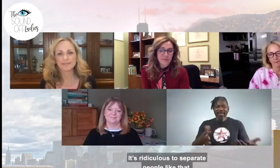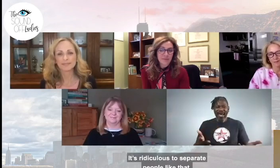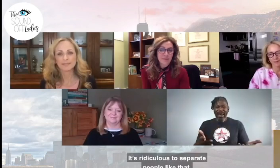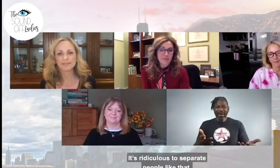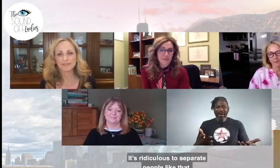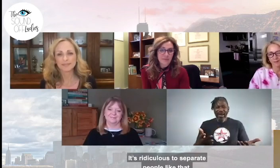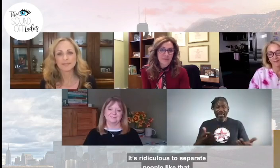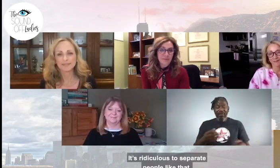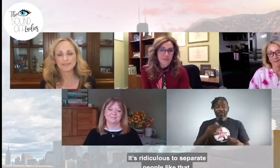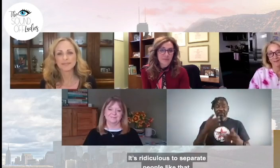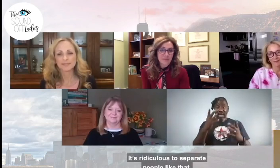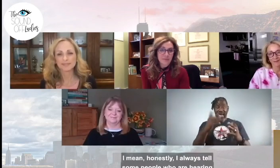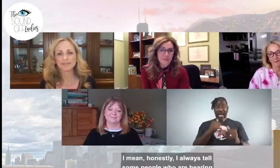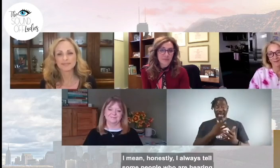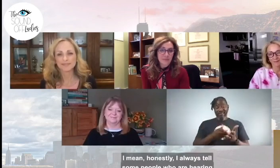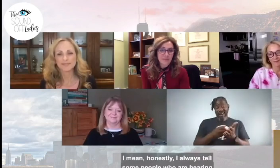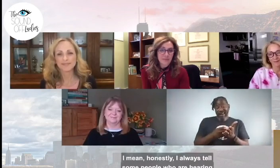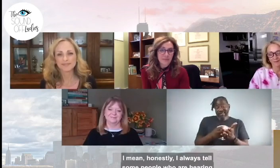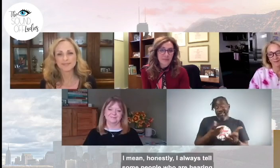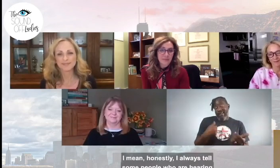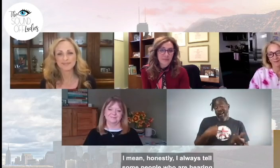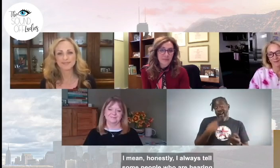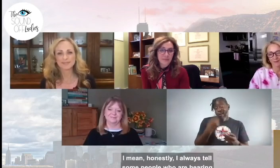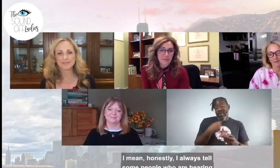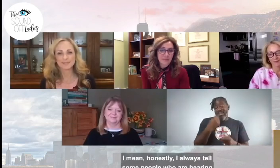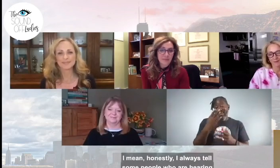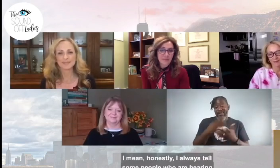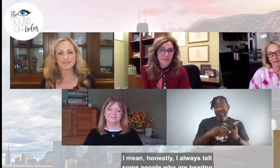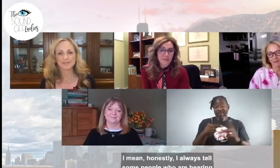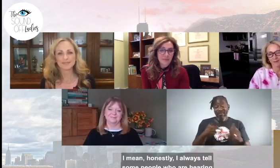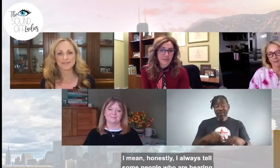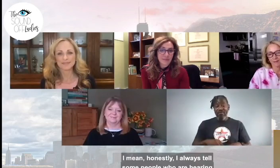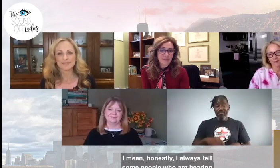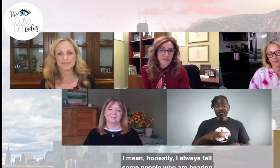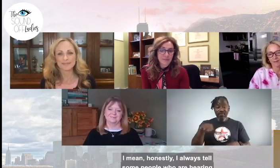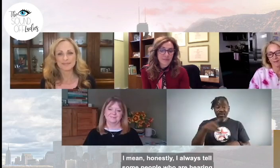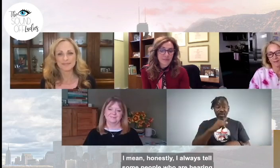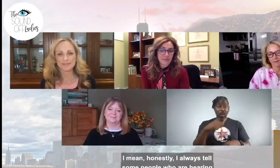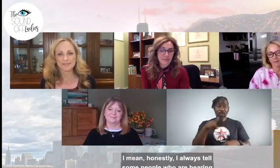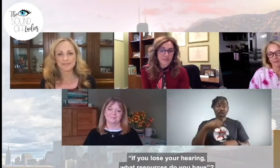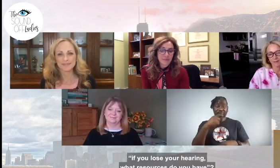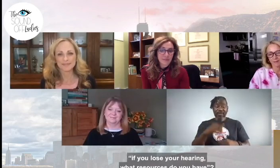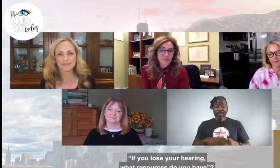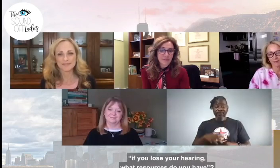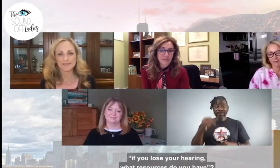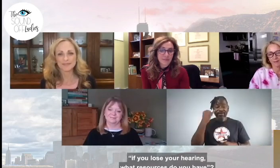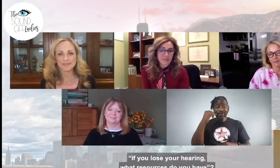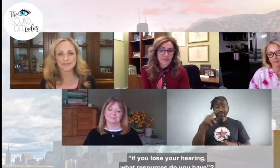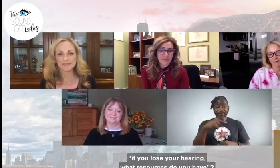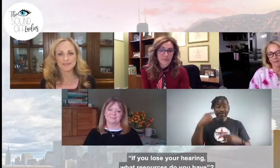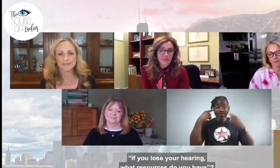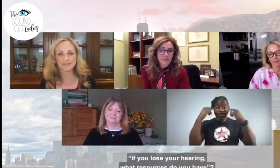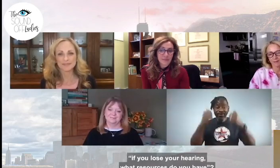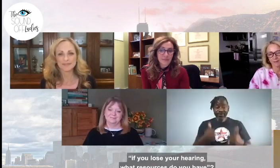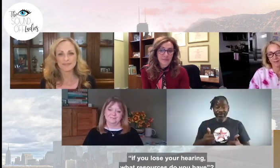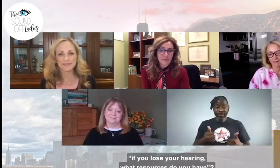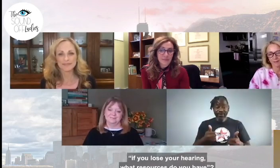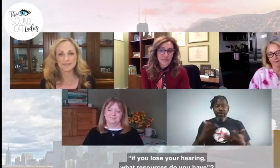separate people like that. I mean, honestly, I can tell people, some people who are hearing, if you lose your hearing,